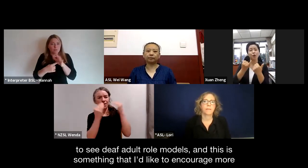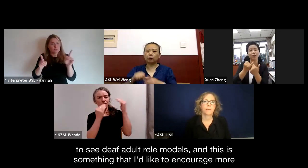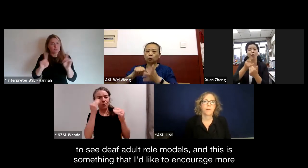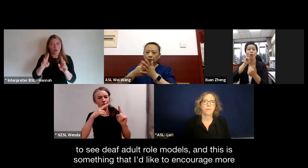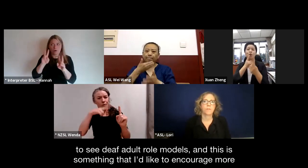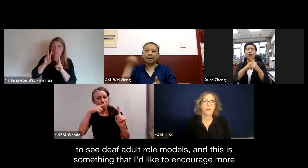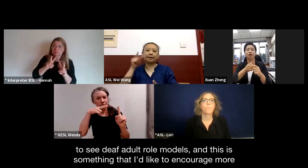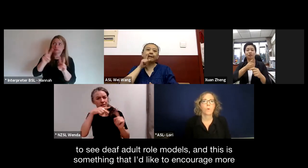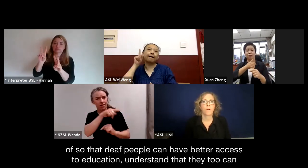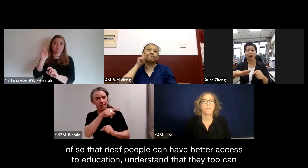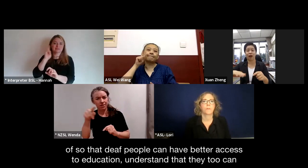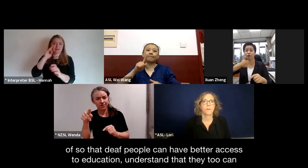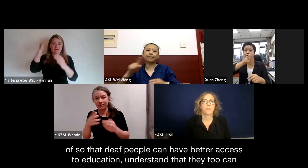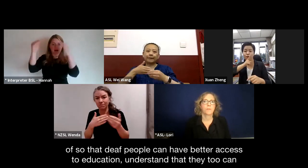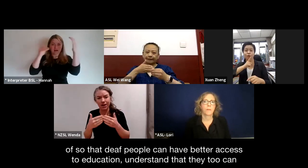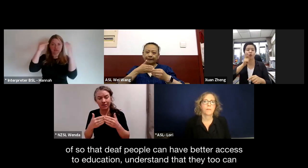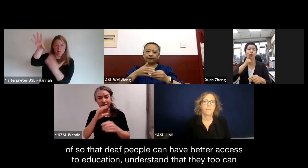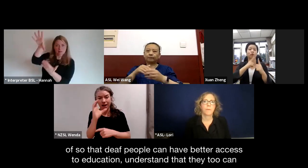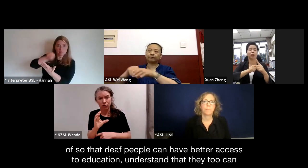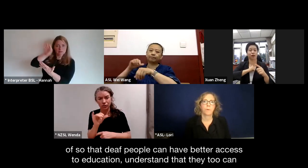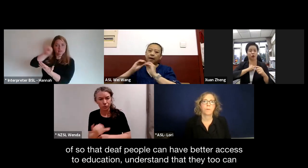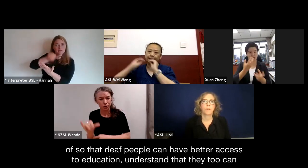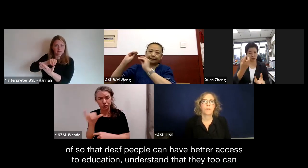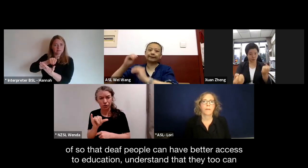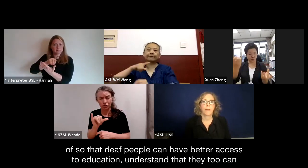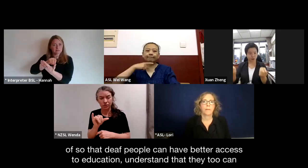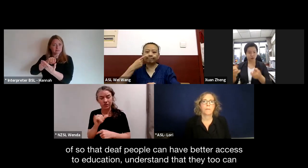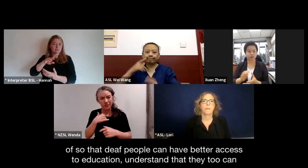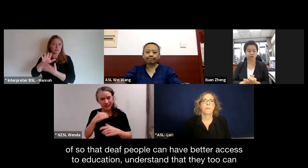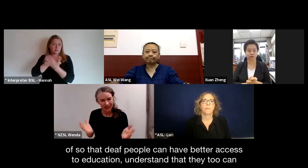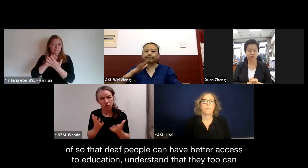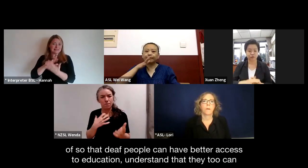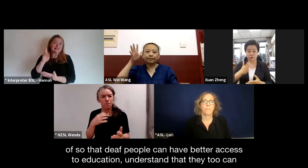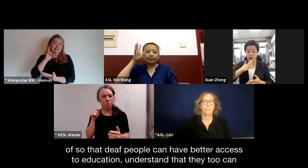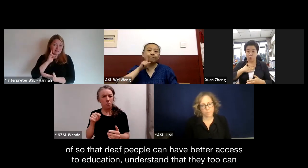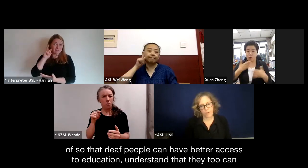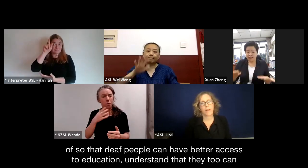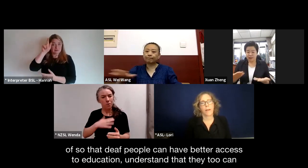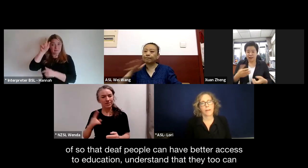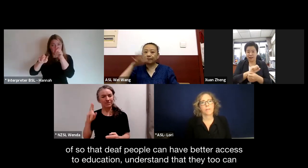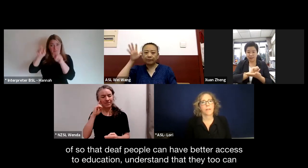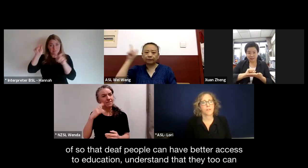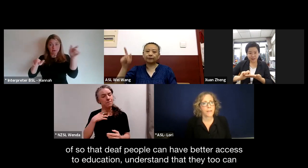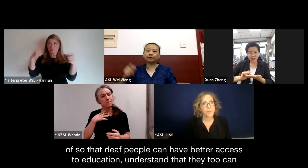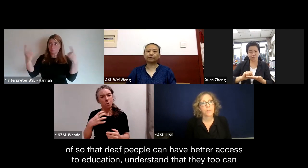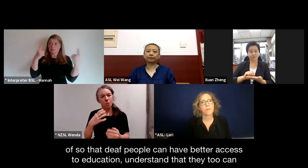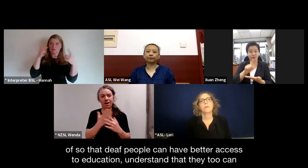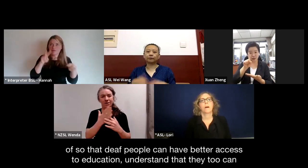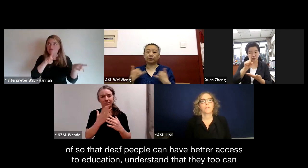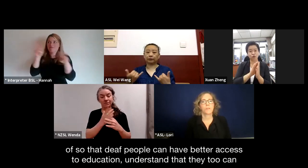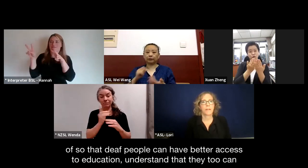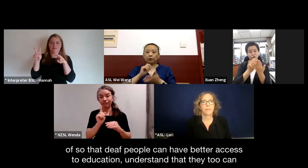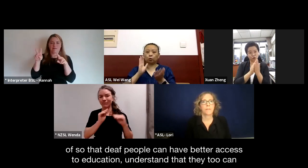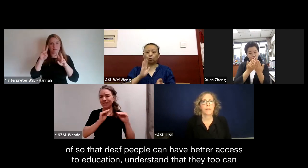that I'd like to encourage more of so that deaf people can have better access to education,